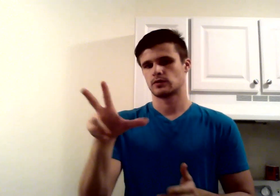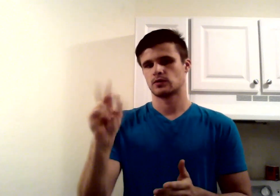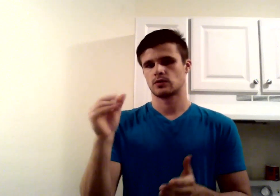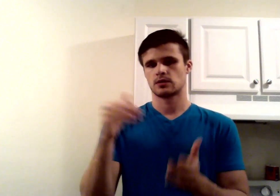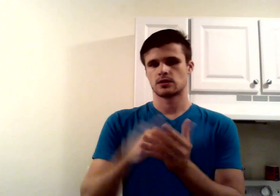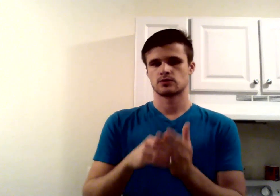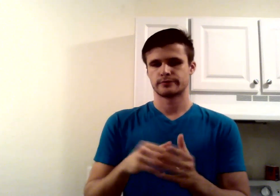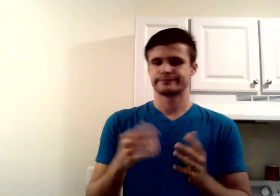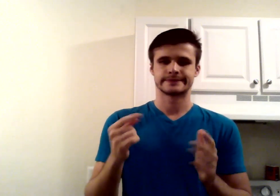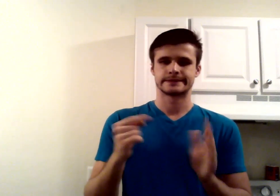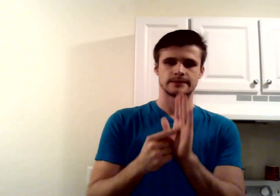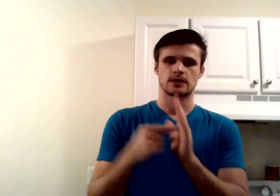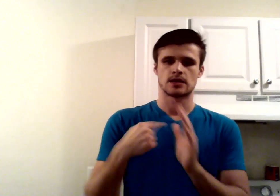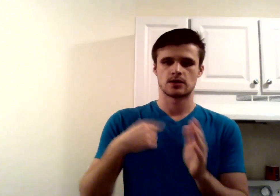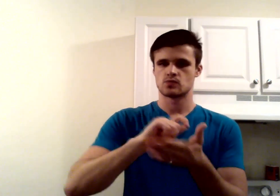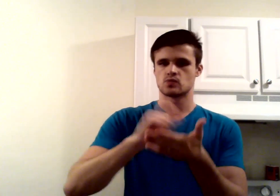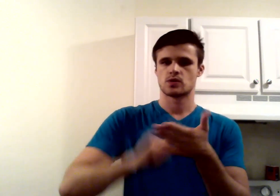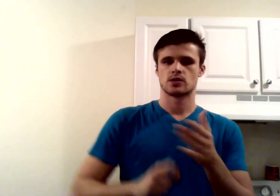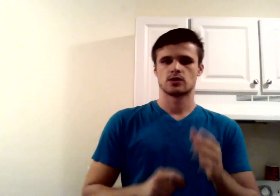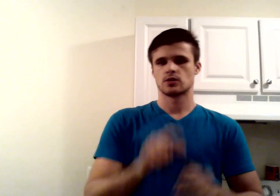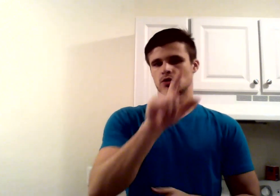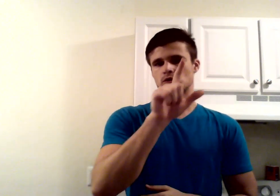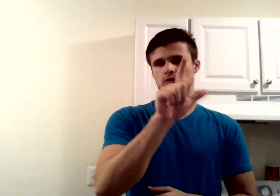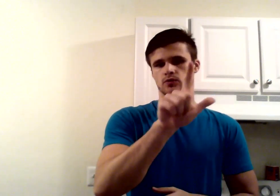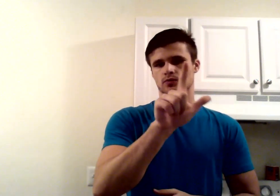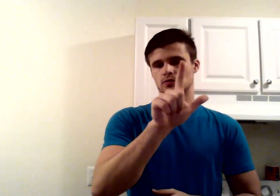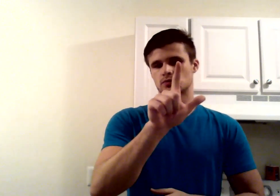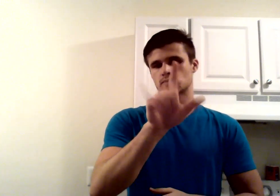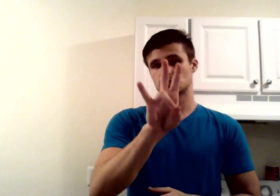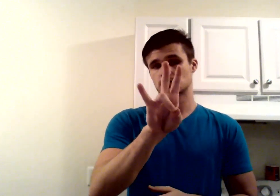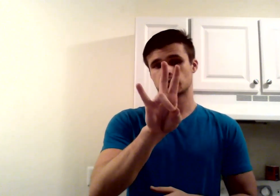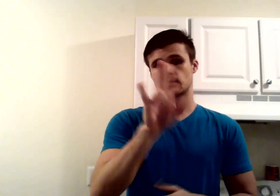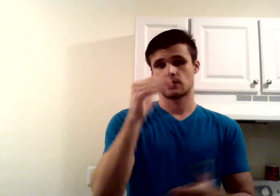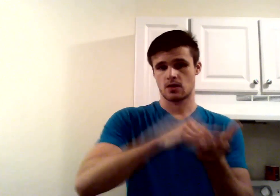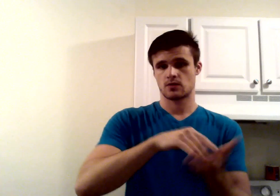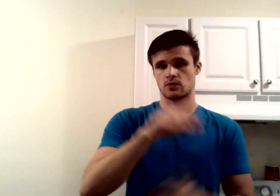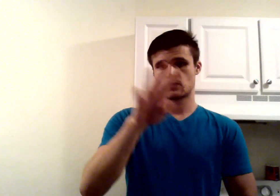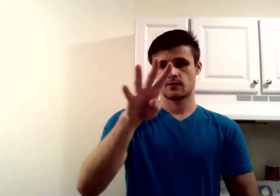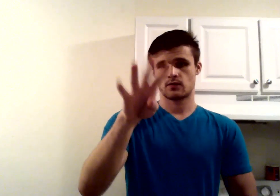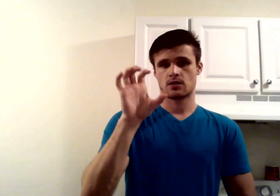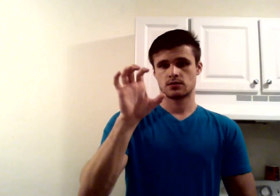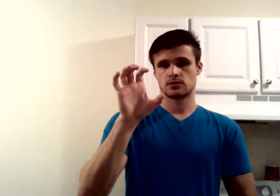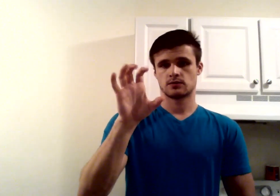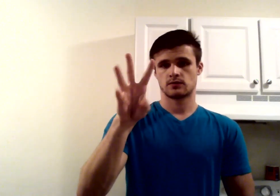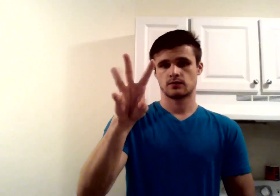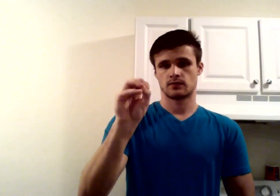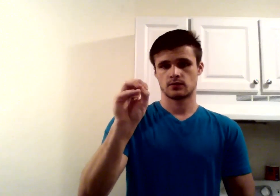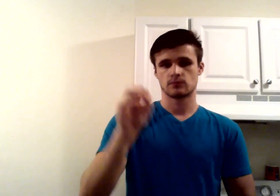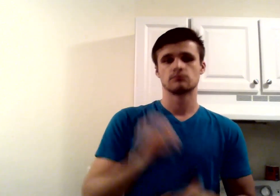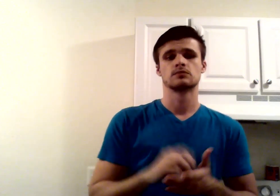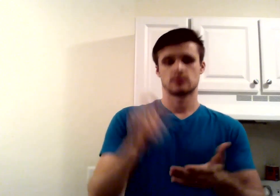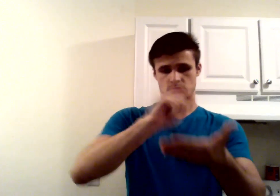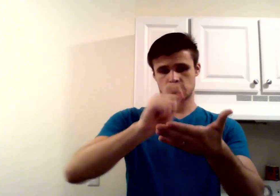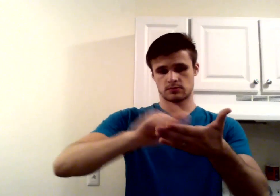27,440. For example, 27,440, and you write it on the paper, you put it in your pocket, or you place it somewhere visible place that everyone sees, you're not touching the